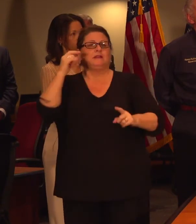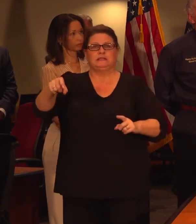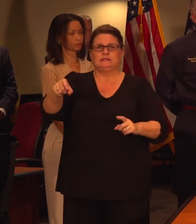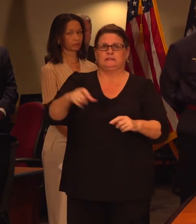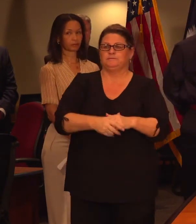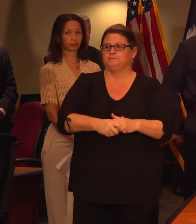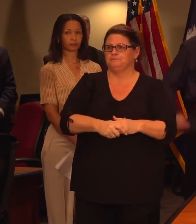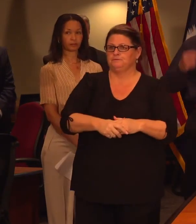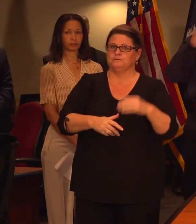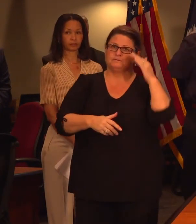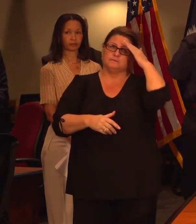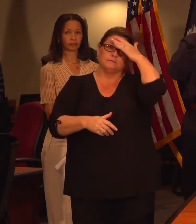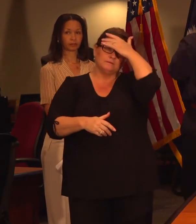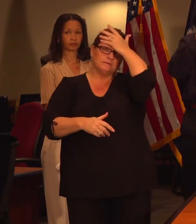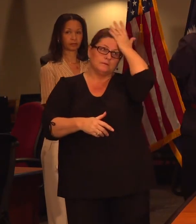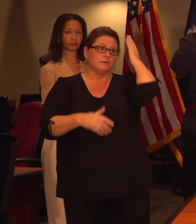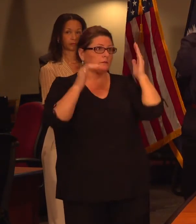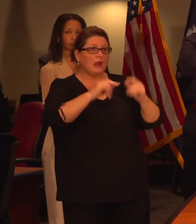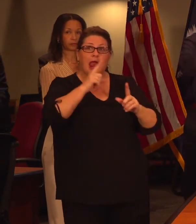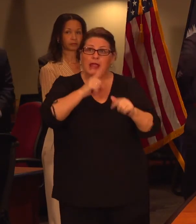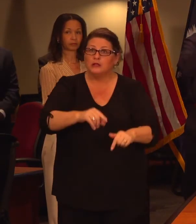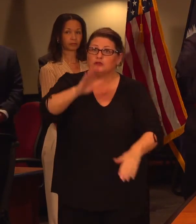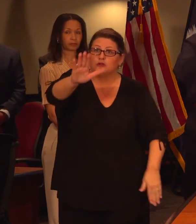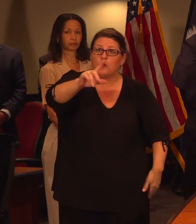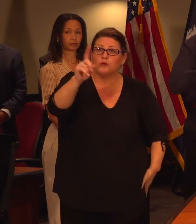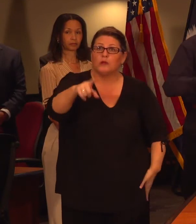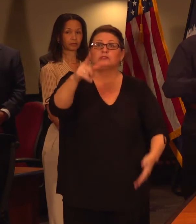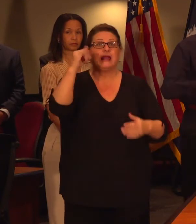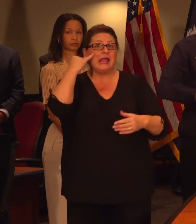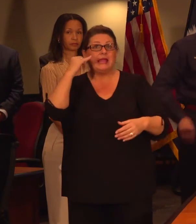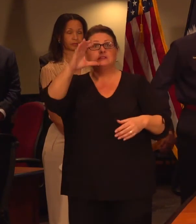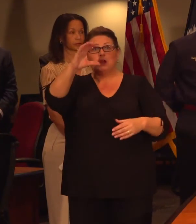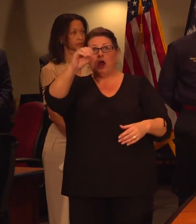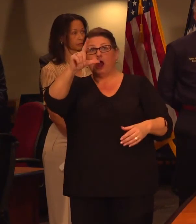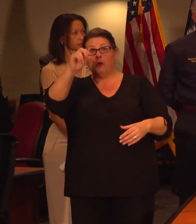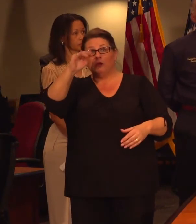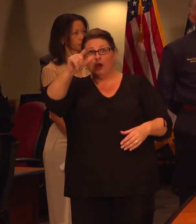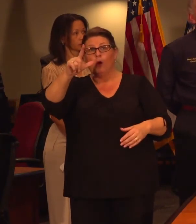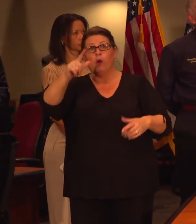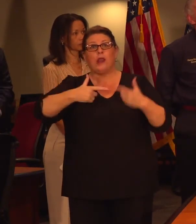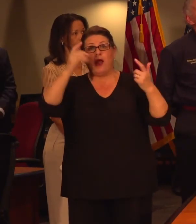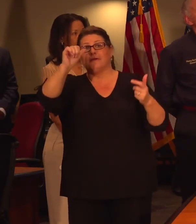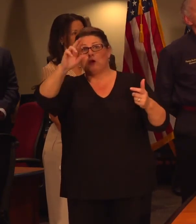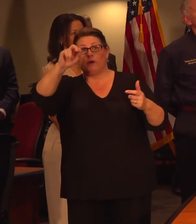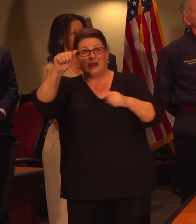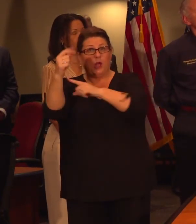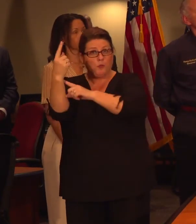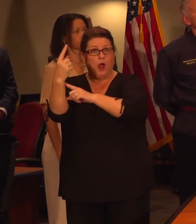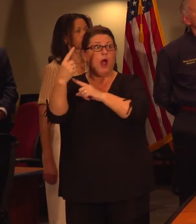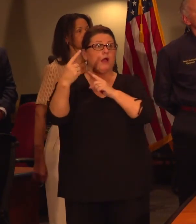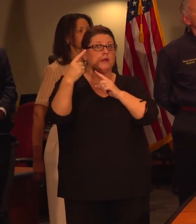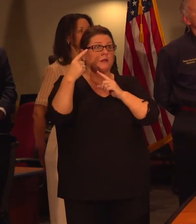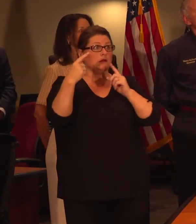facilities. Who's going to staff these hospitals? Did that answer your question? Do you know if Colonial Life Arena is one of those that have volunteered? I don't know specifically